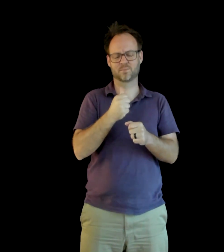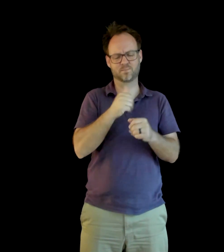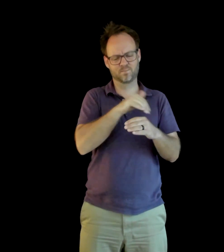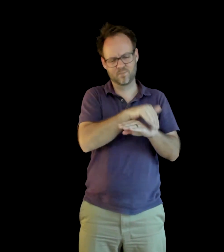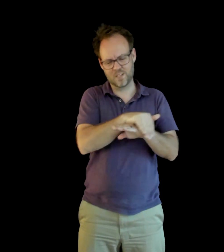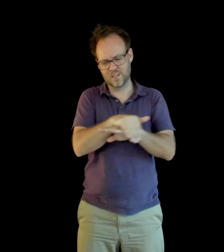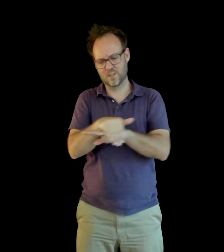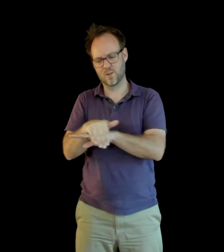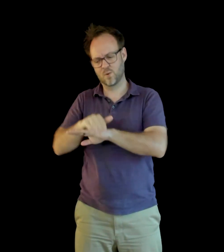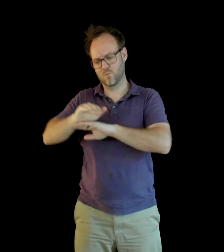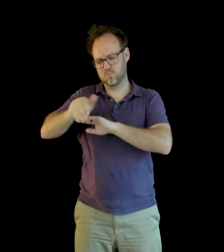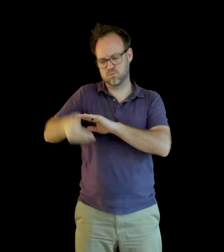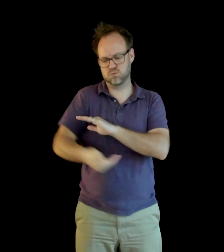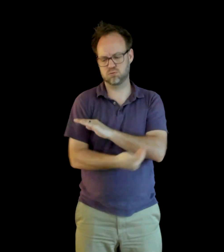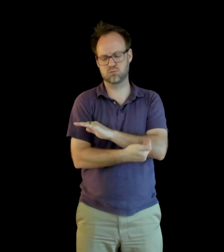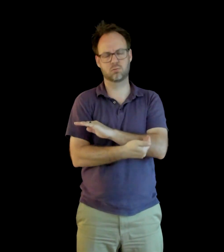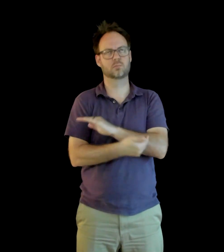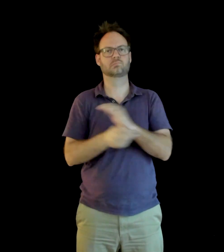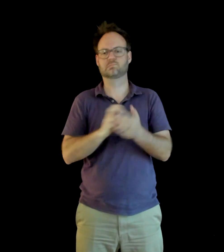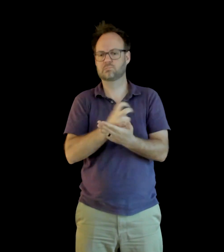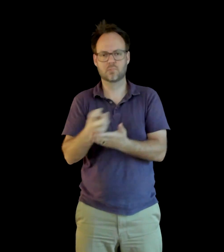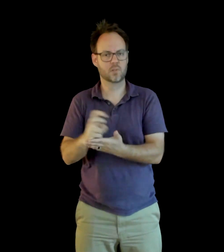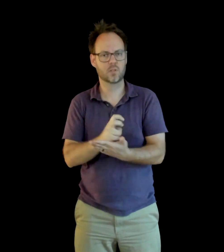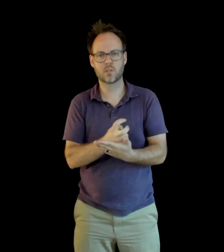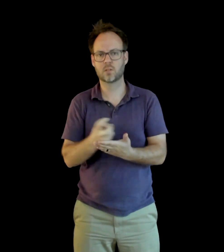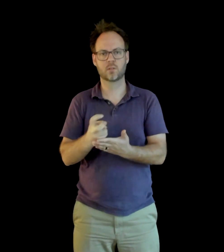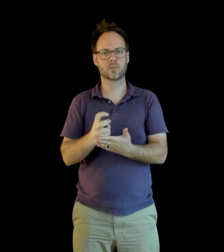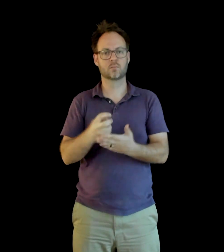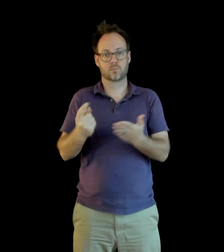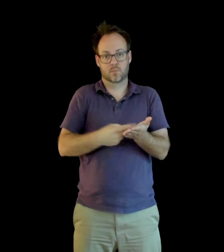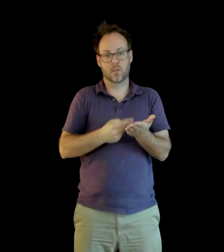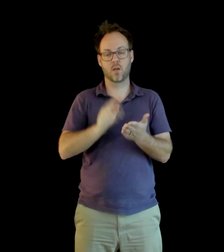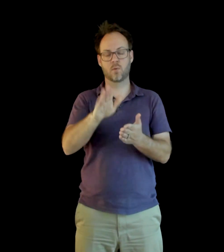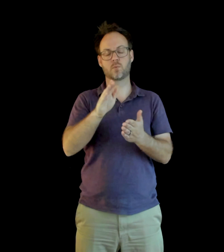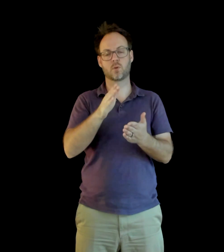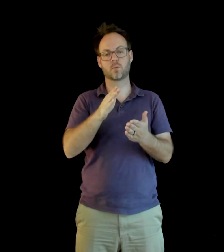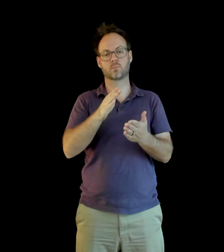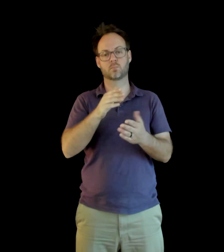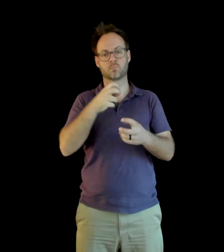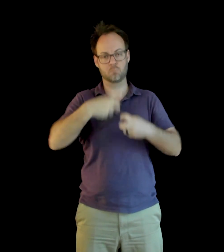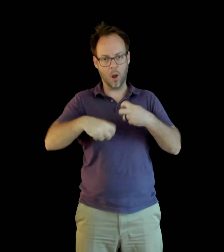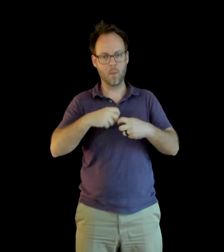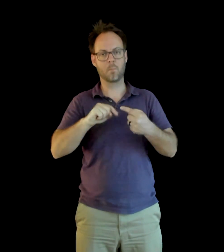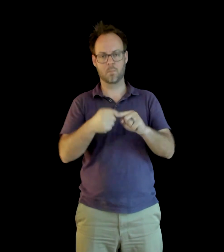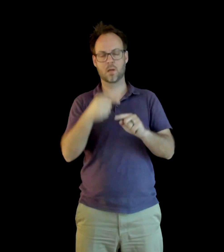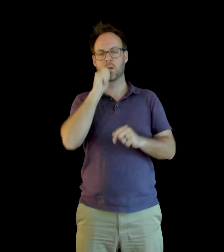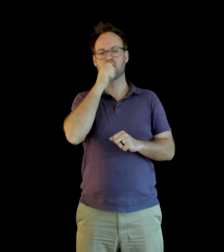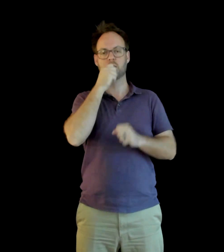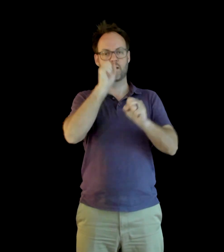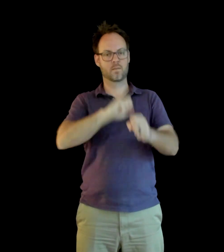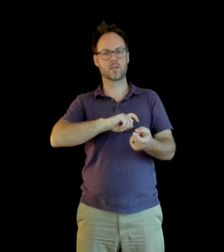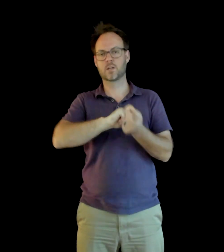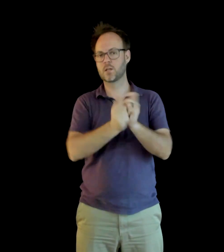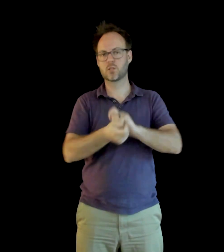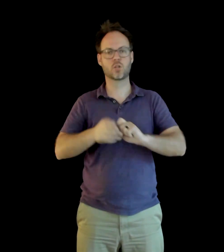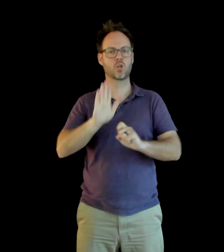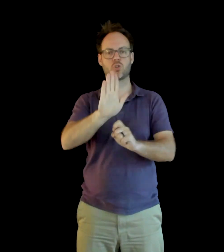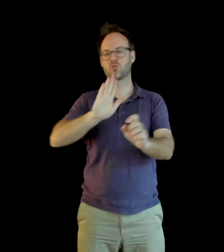They can cause you to toss and turn all night long. Sometimes your problems, pain, and suffering can even change